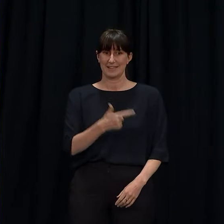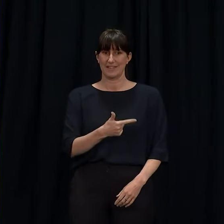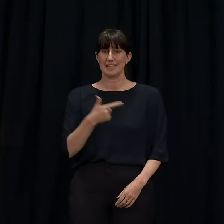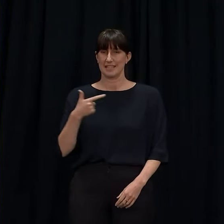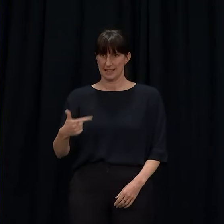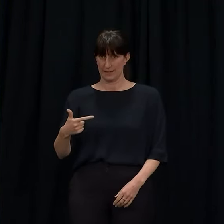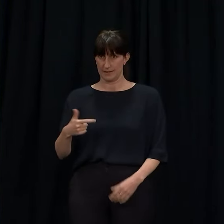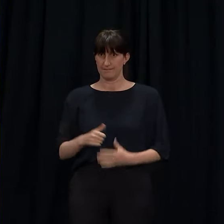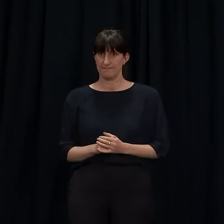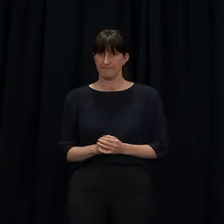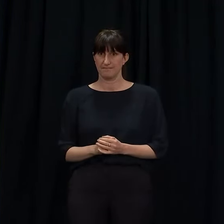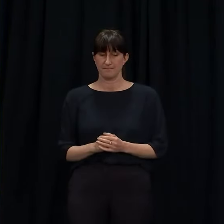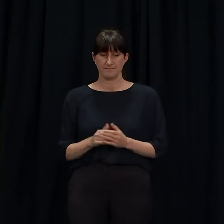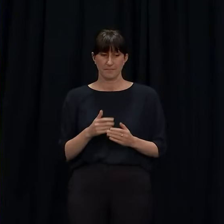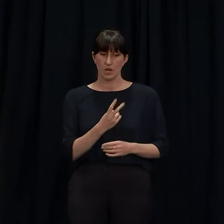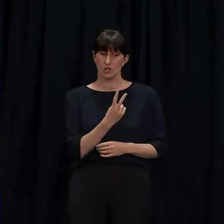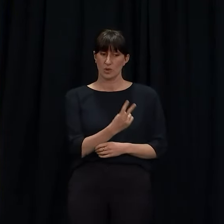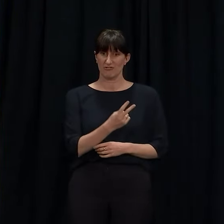277 cases,